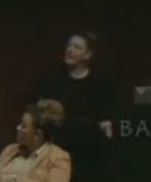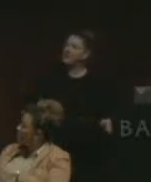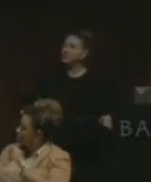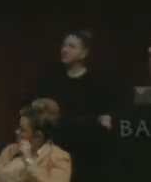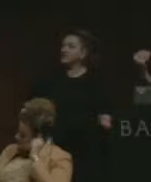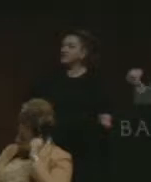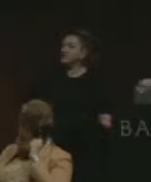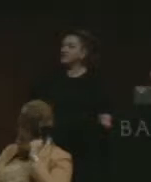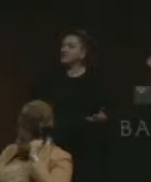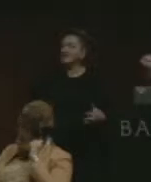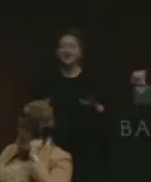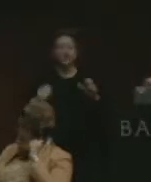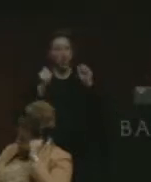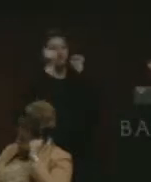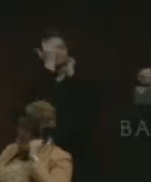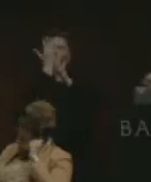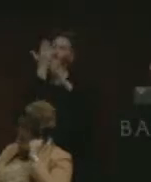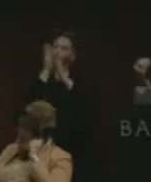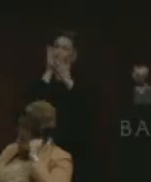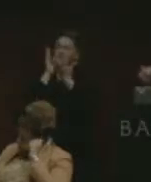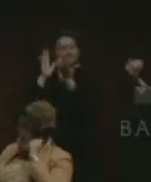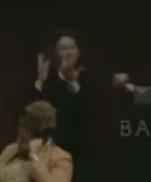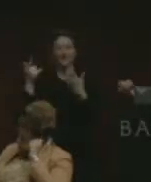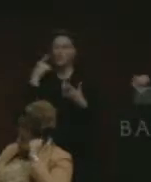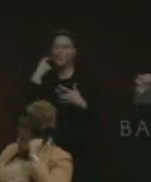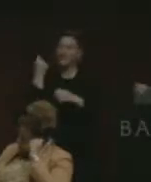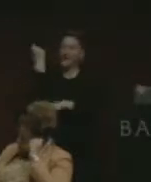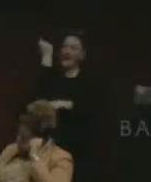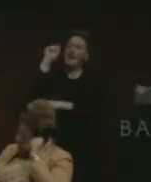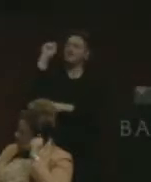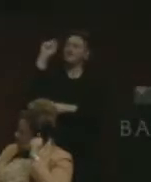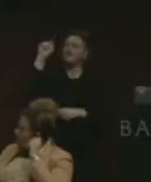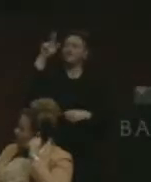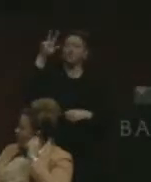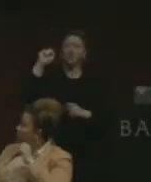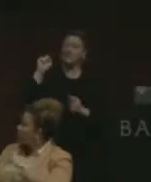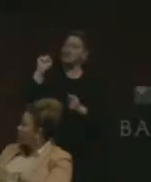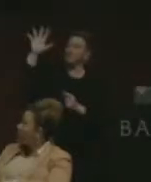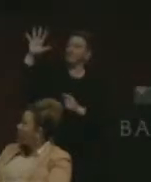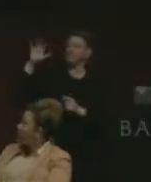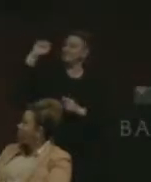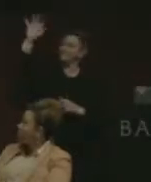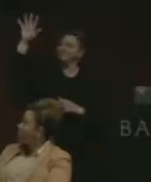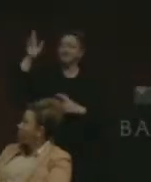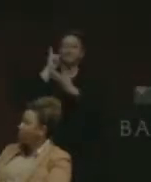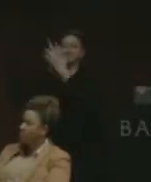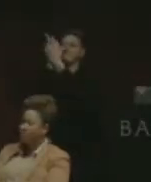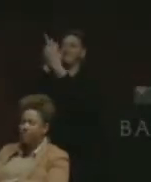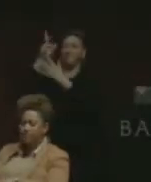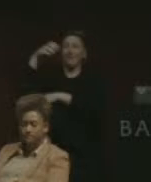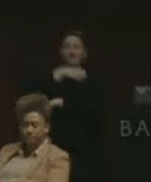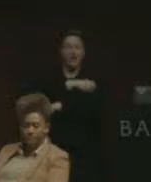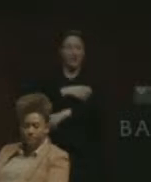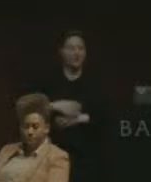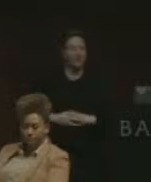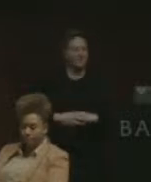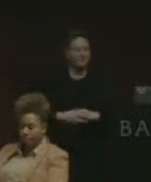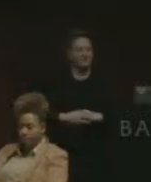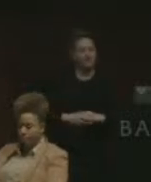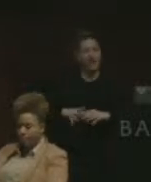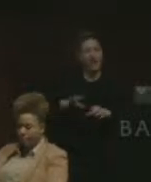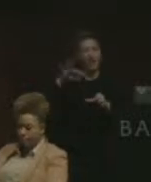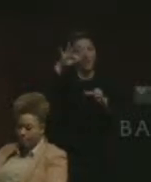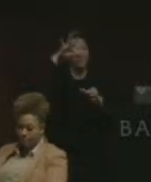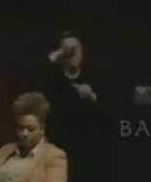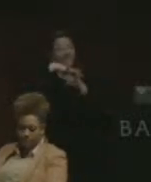much confrontational, using activist tools in the face of leaders who had power. And when the vote came to be, they